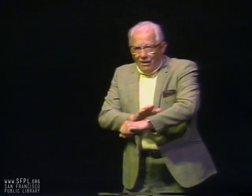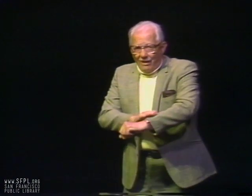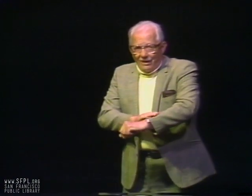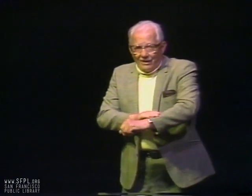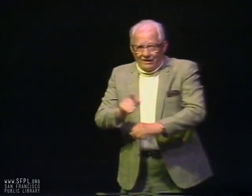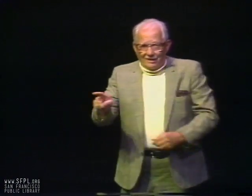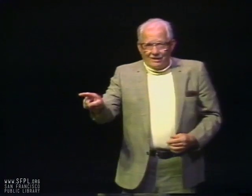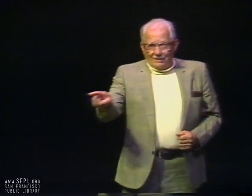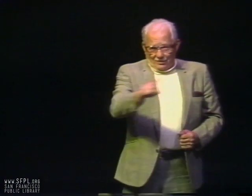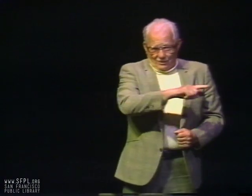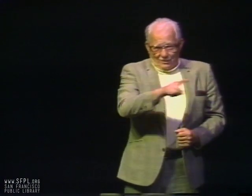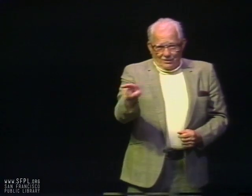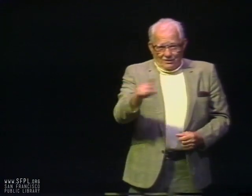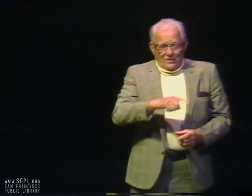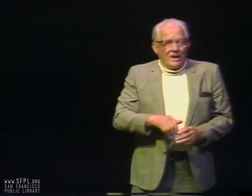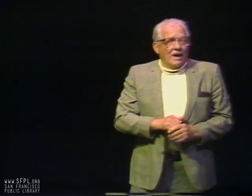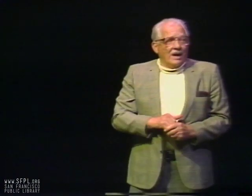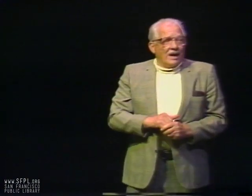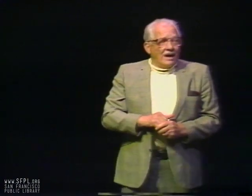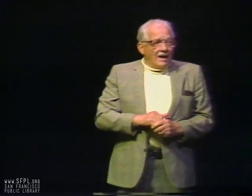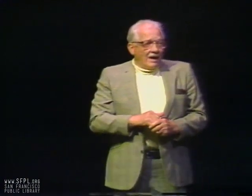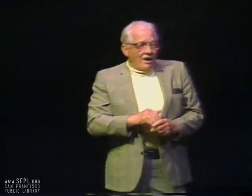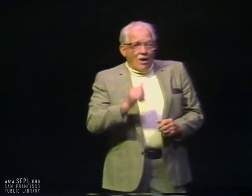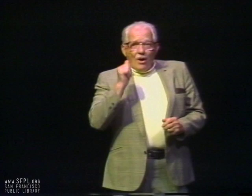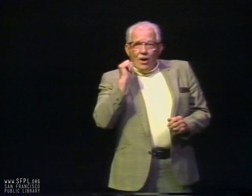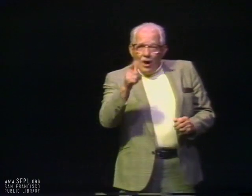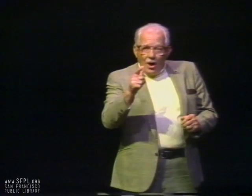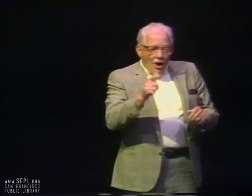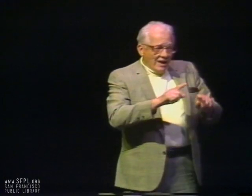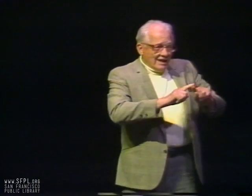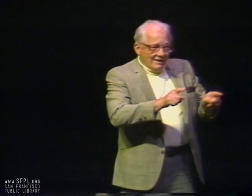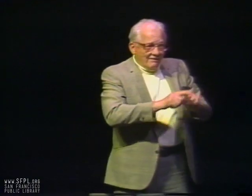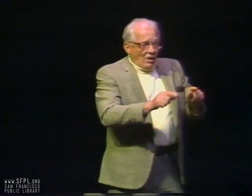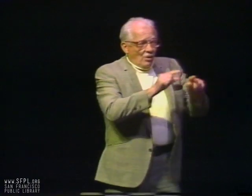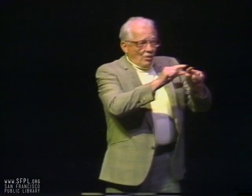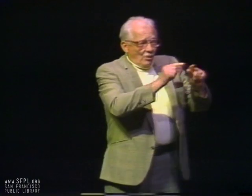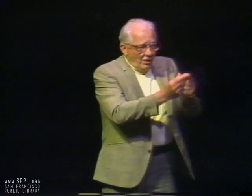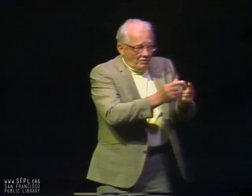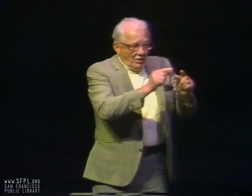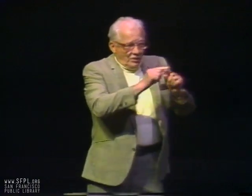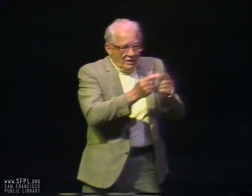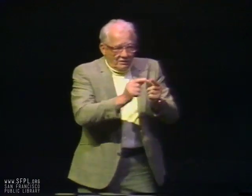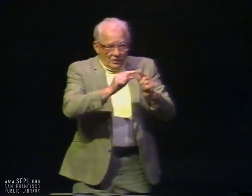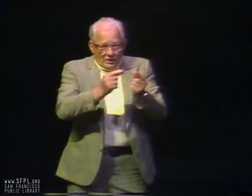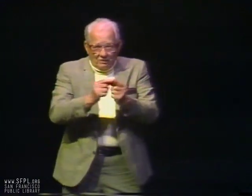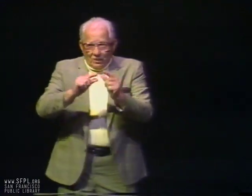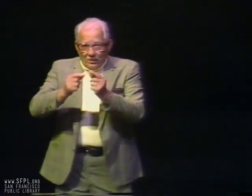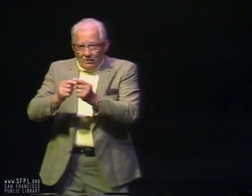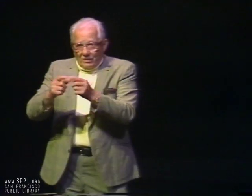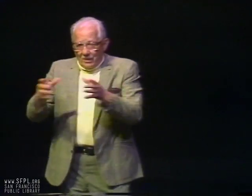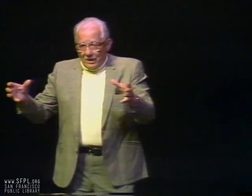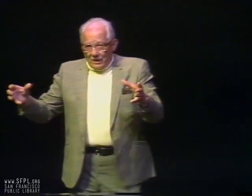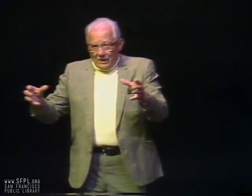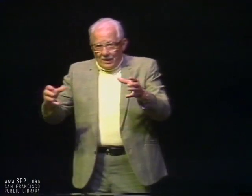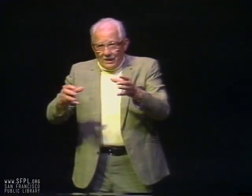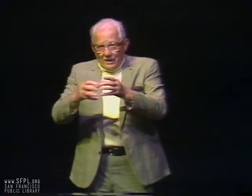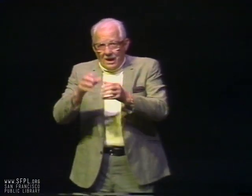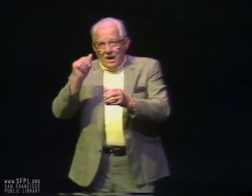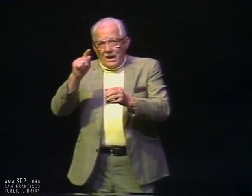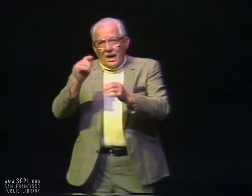you, all of these different cultural and interest groups will eventually